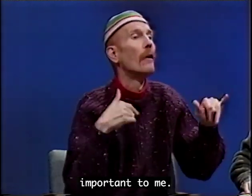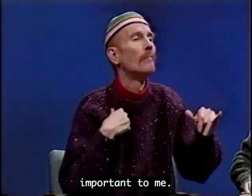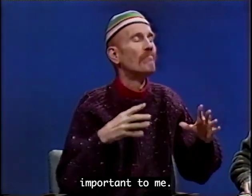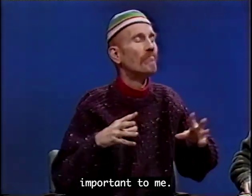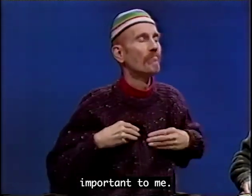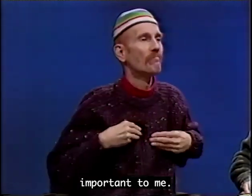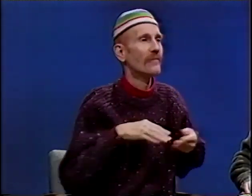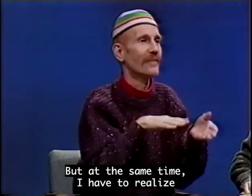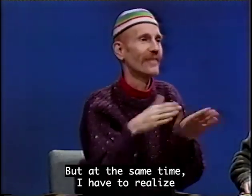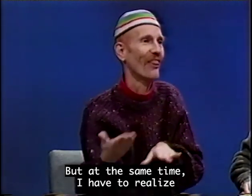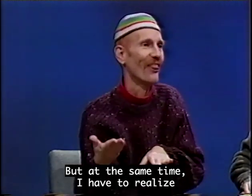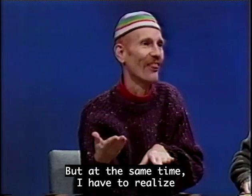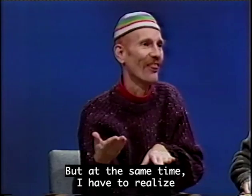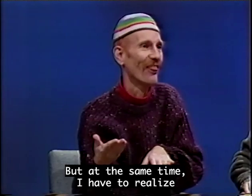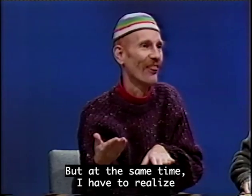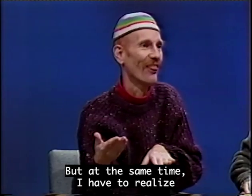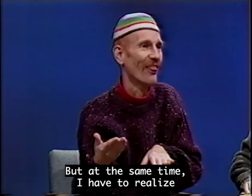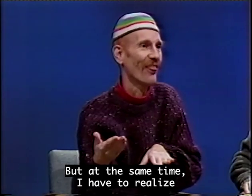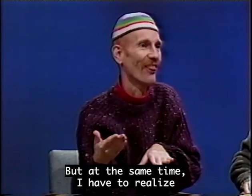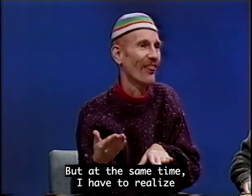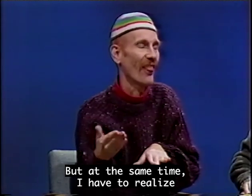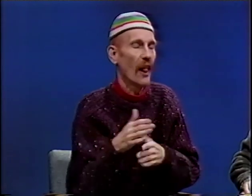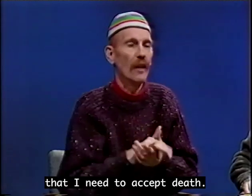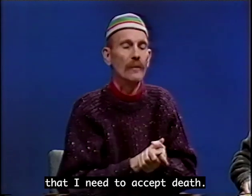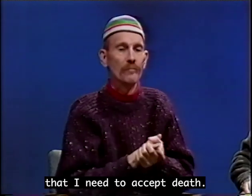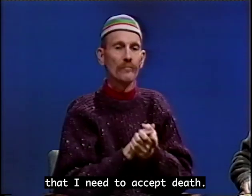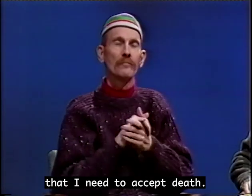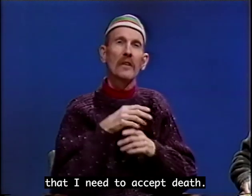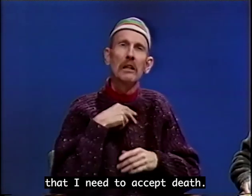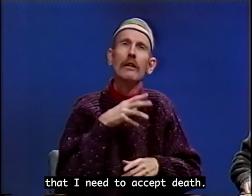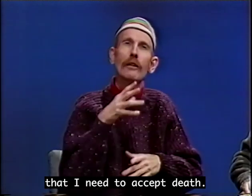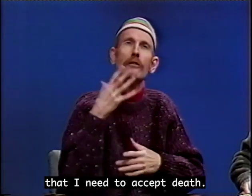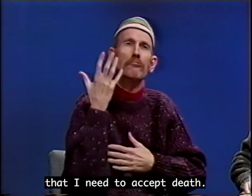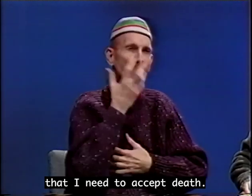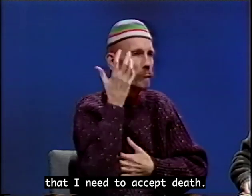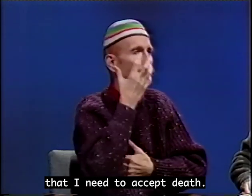to me. But at the same time, I have to realize that I need to accept death.